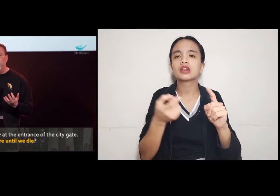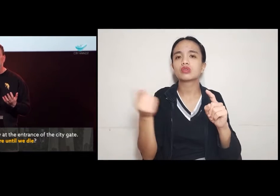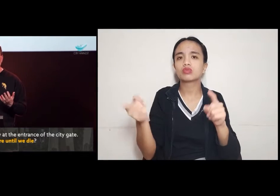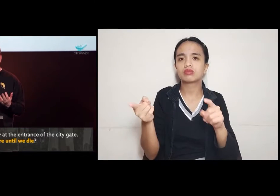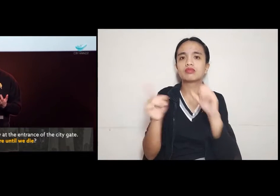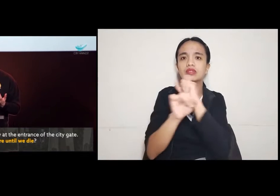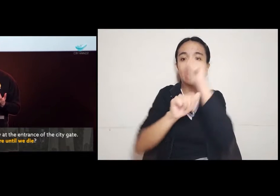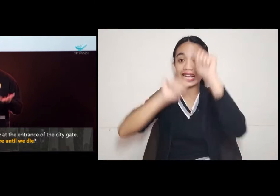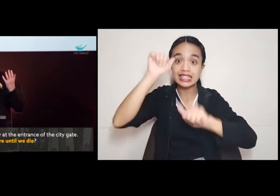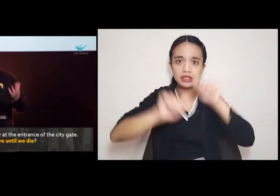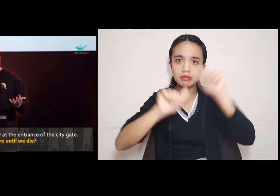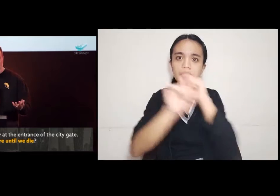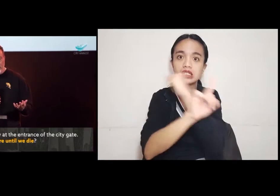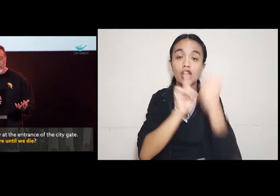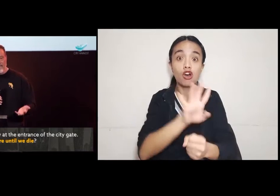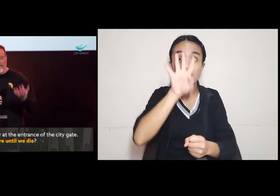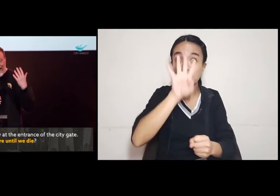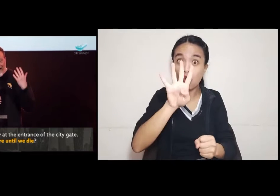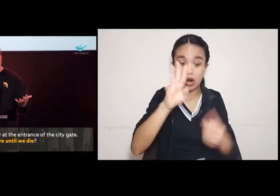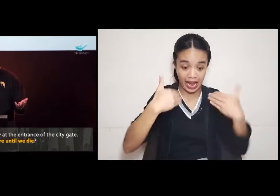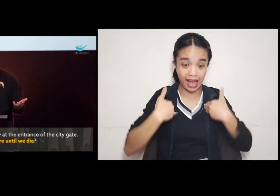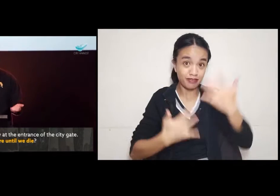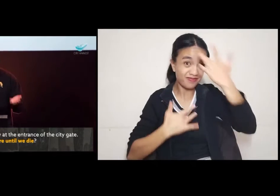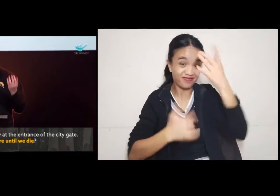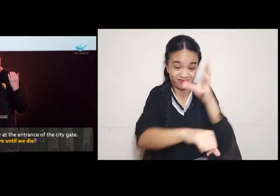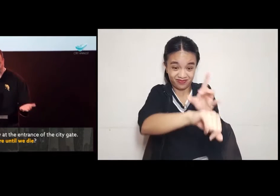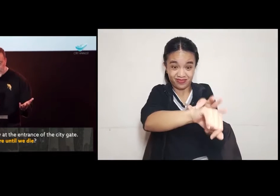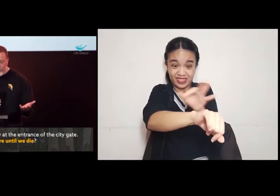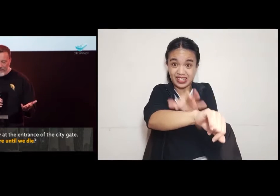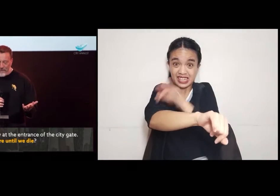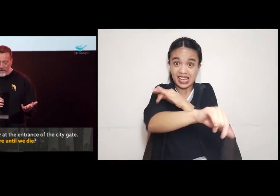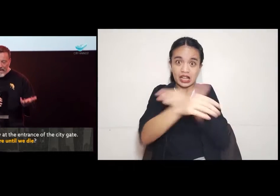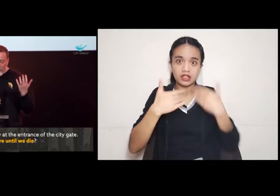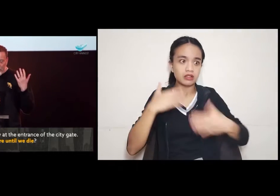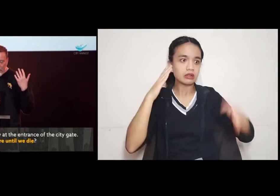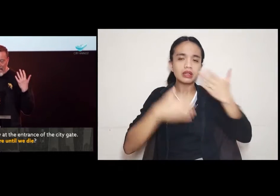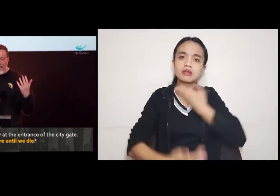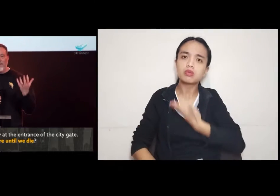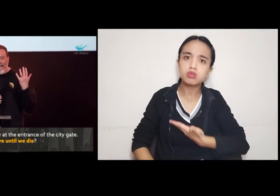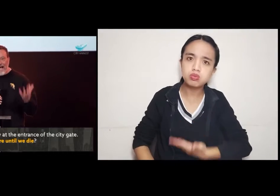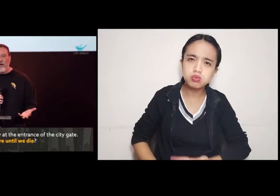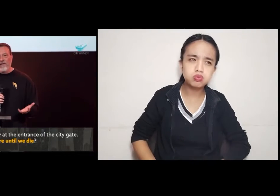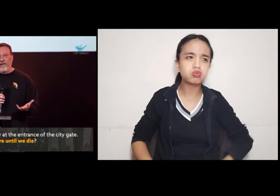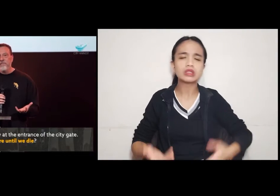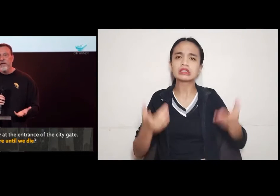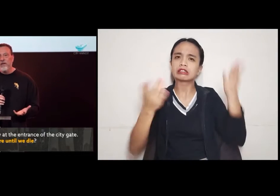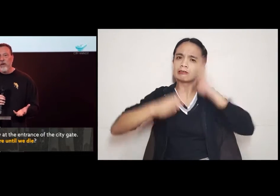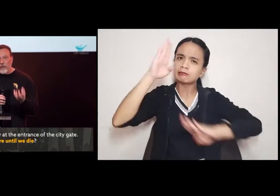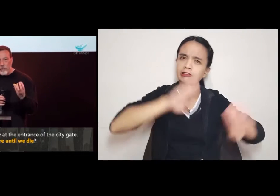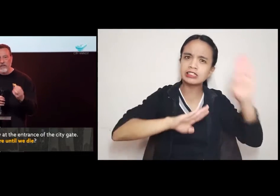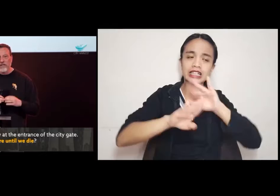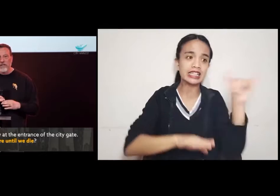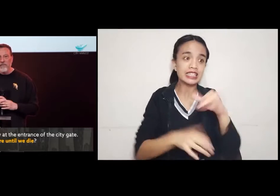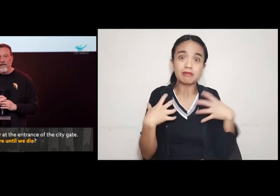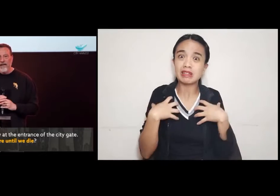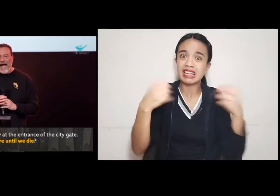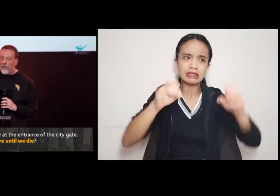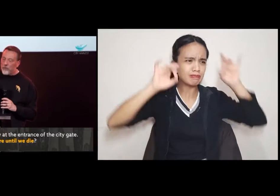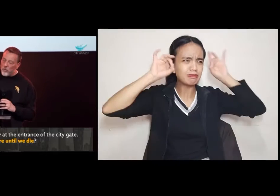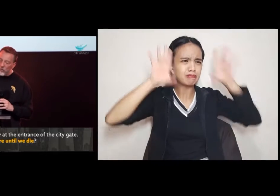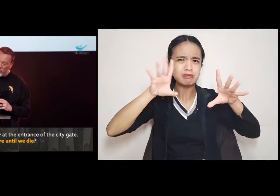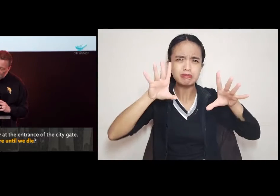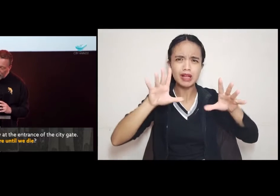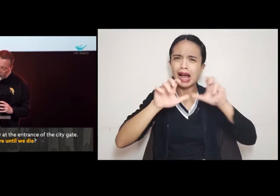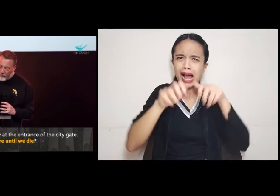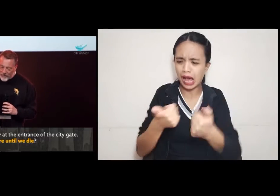condition. There were 4 lepers in a time of war, in a time of famine. Even the healthy were at risk.